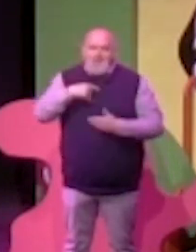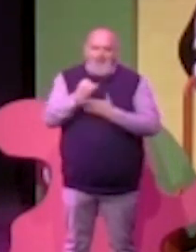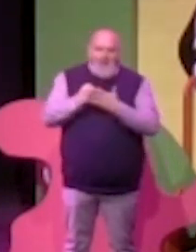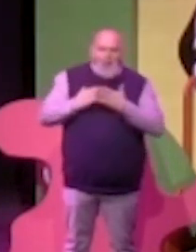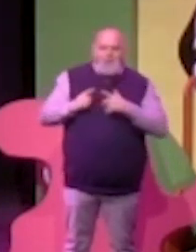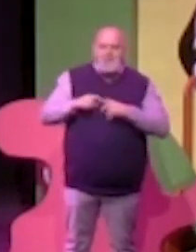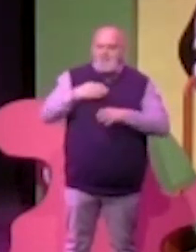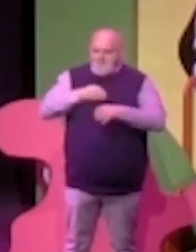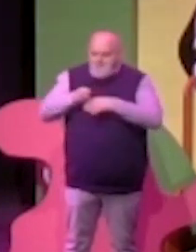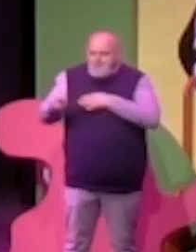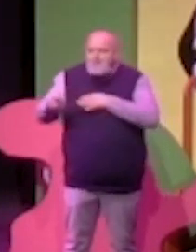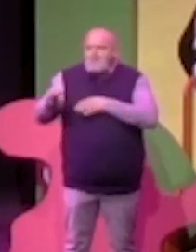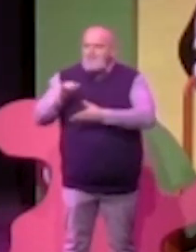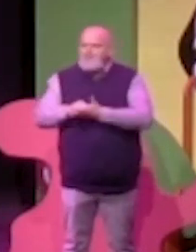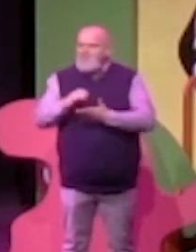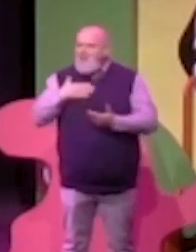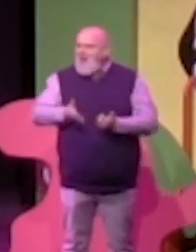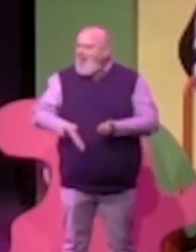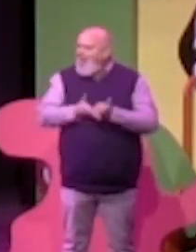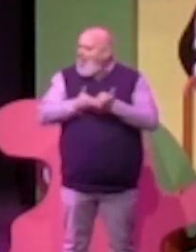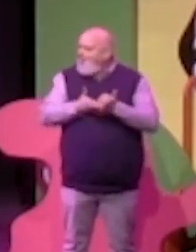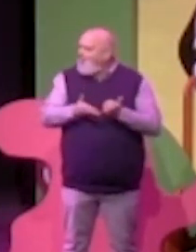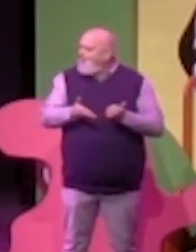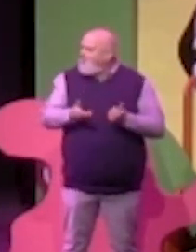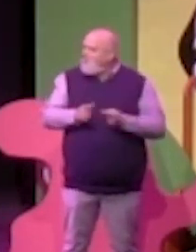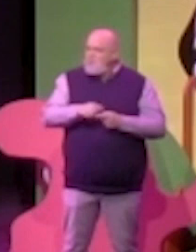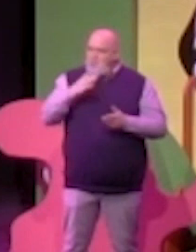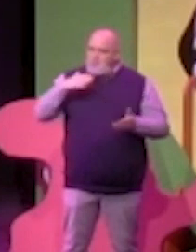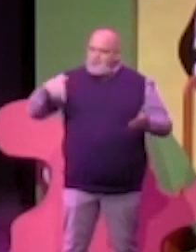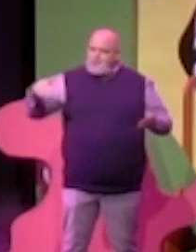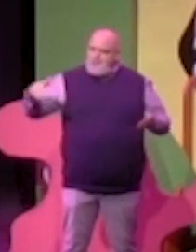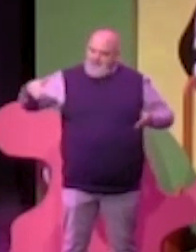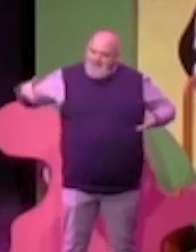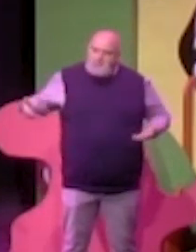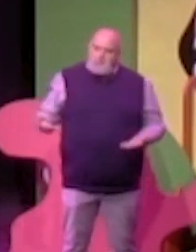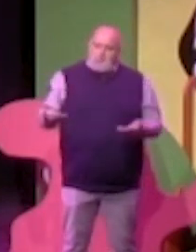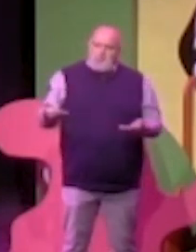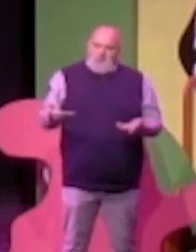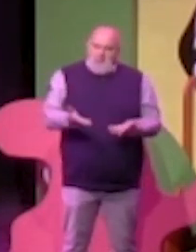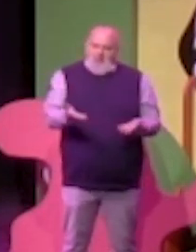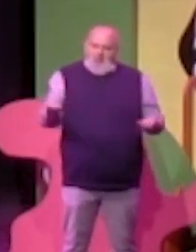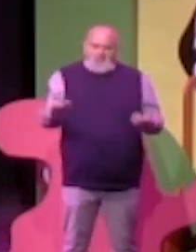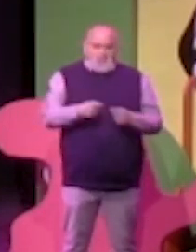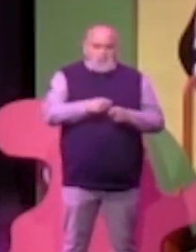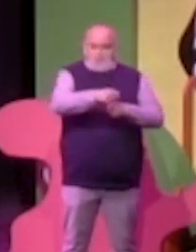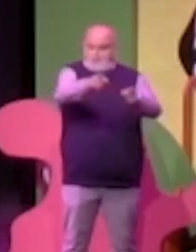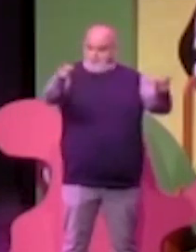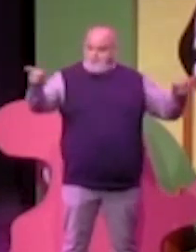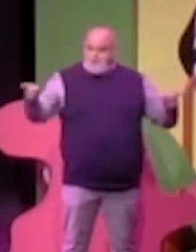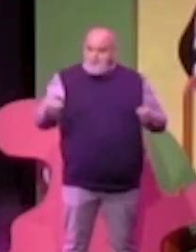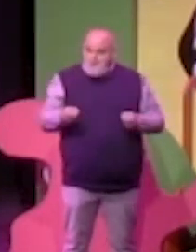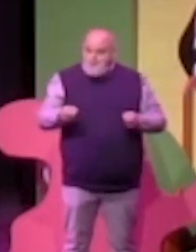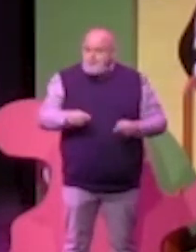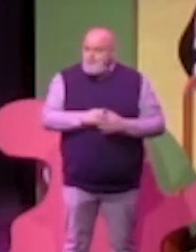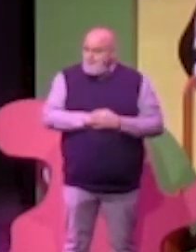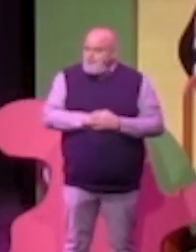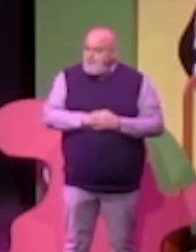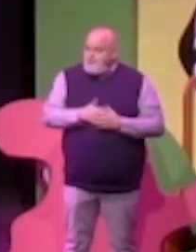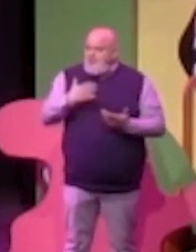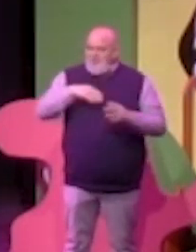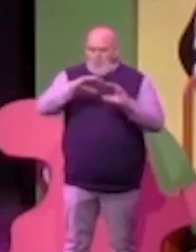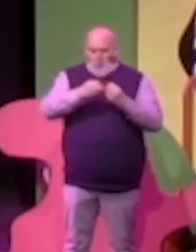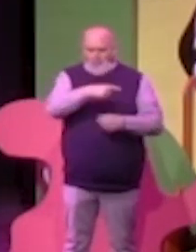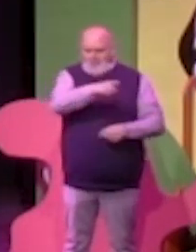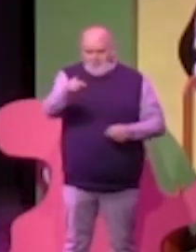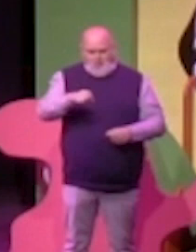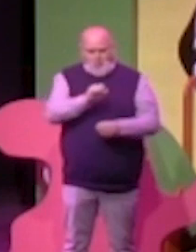Native field and help to introduce them to people like you guys, you know, and the organizations that you